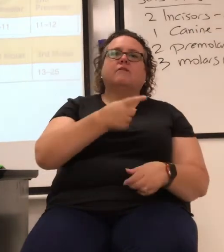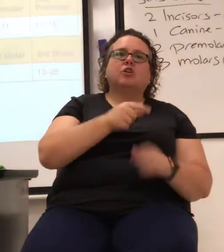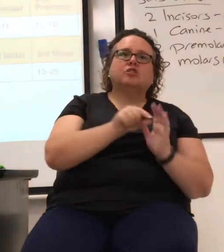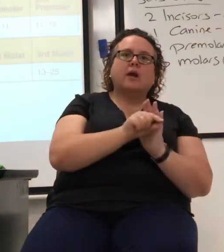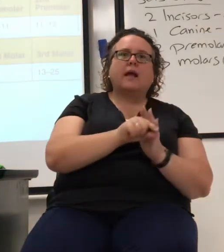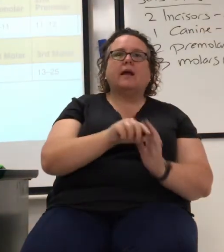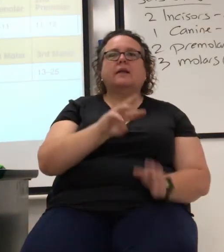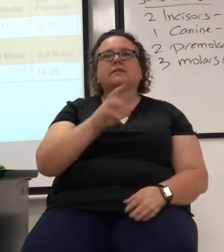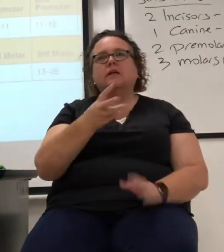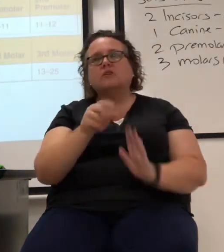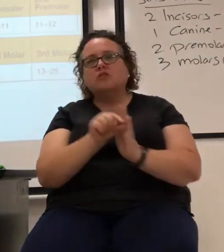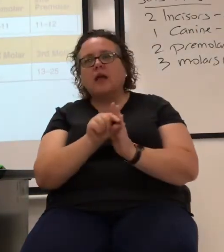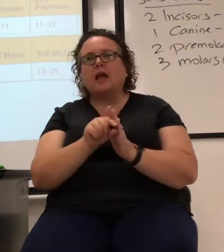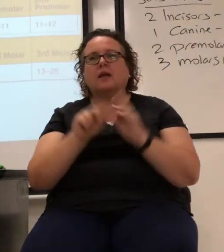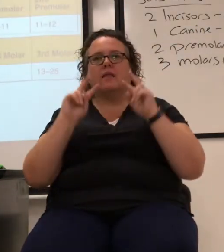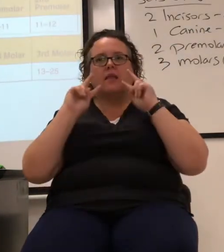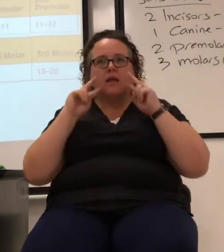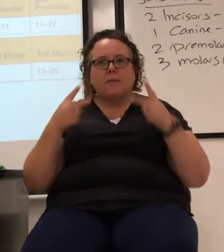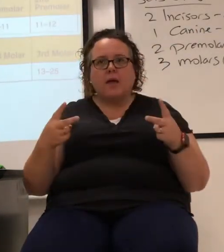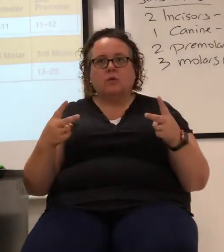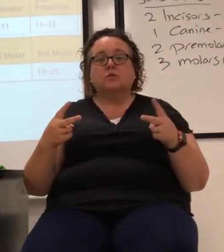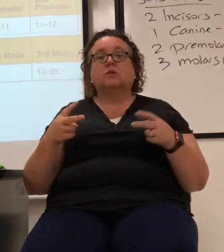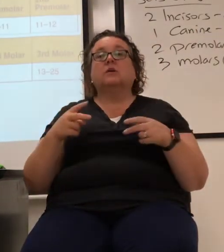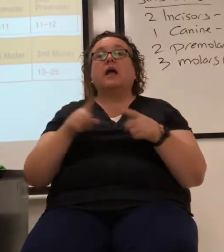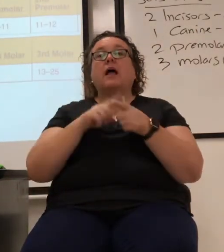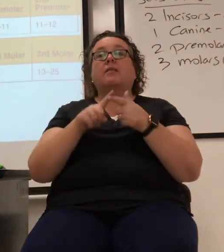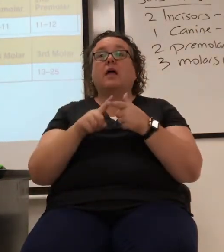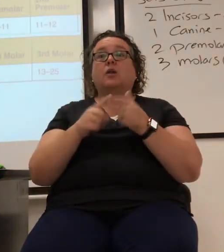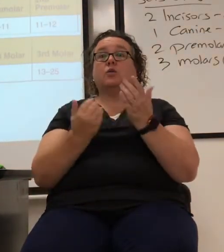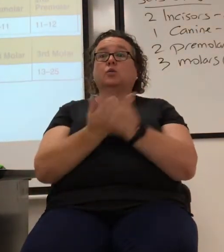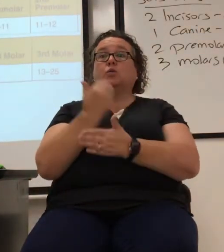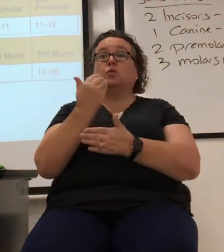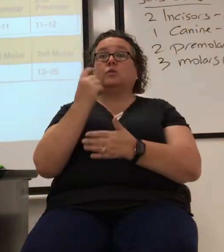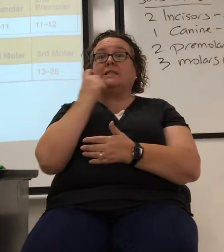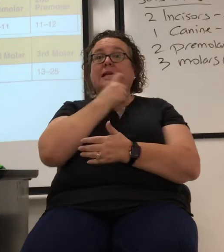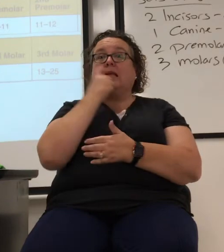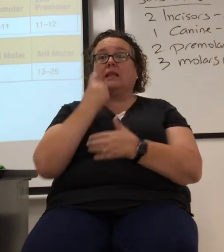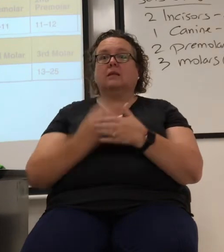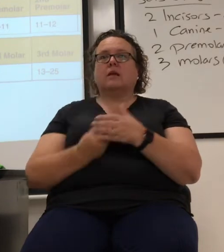grade, they come out, and then new teeth come in.